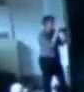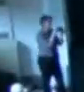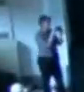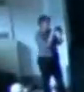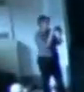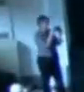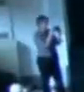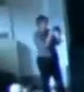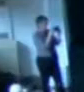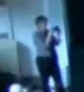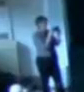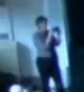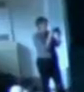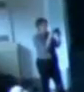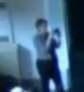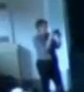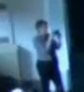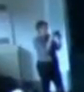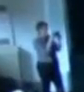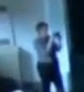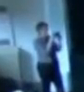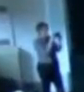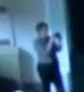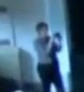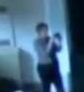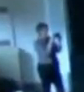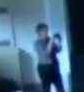As a member of the student body of Agnes Scott College,